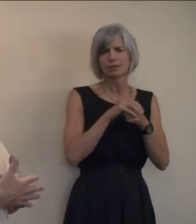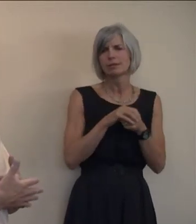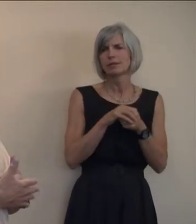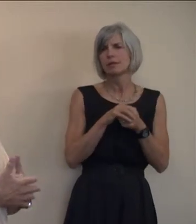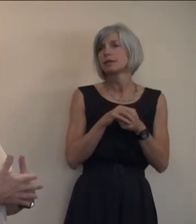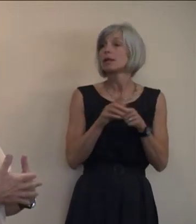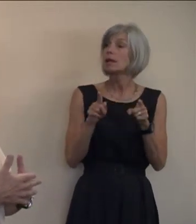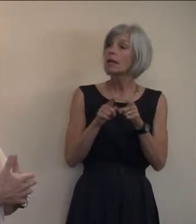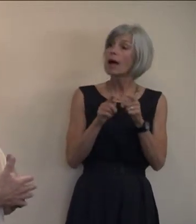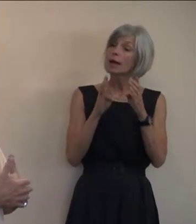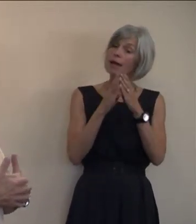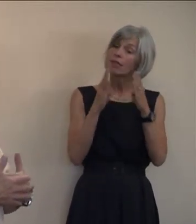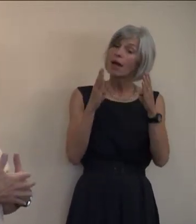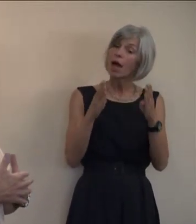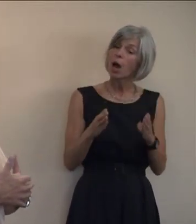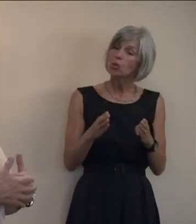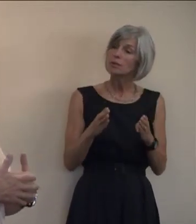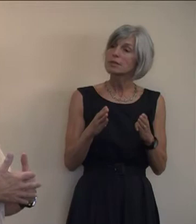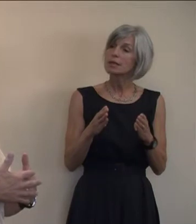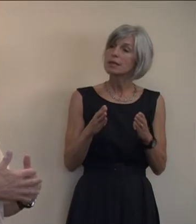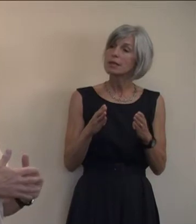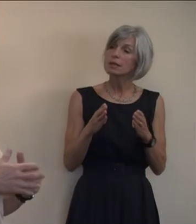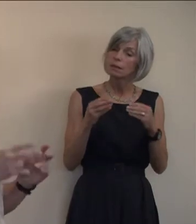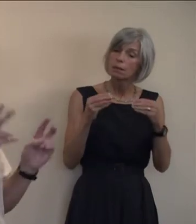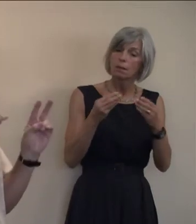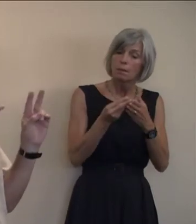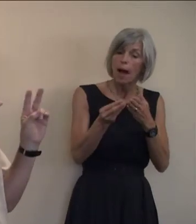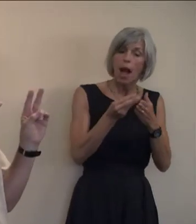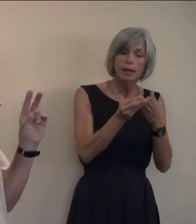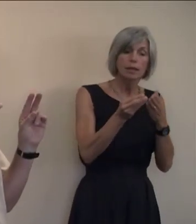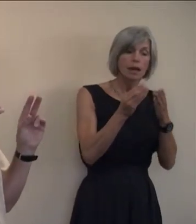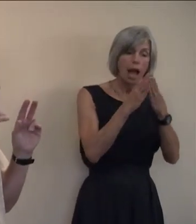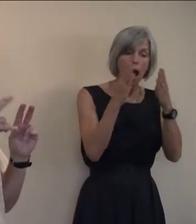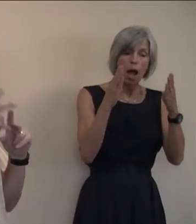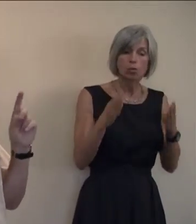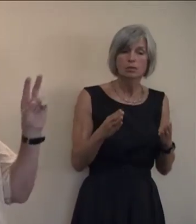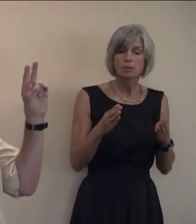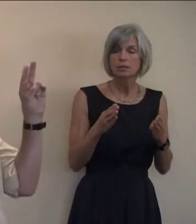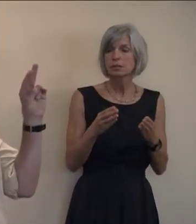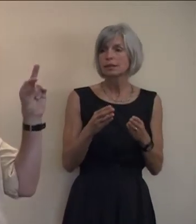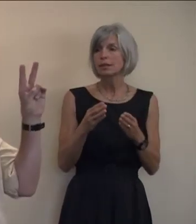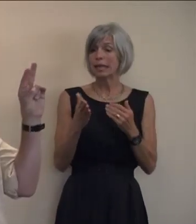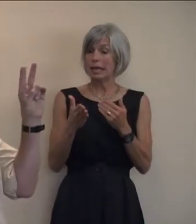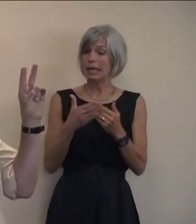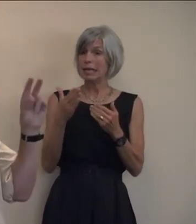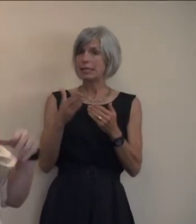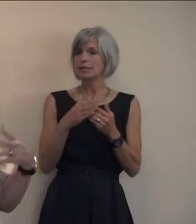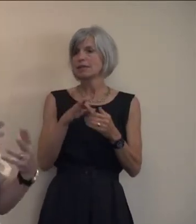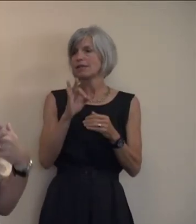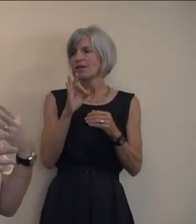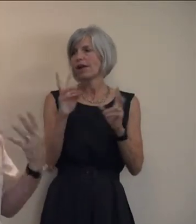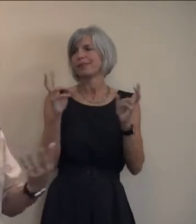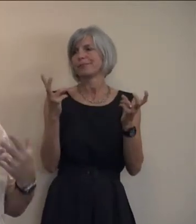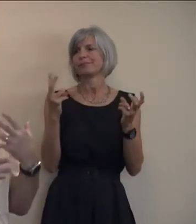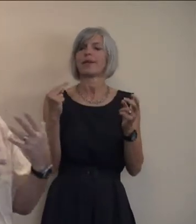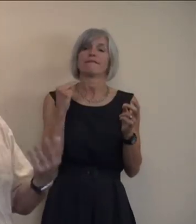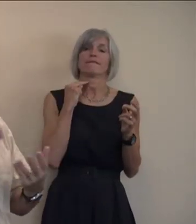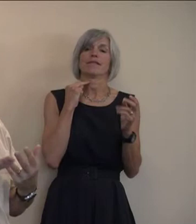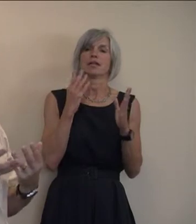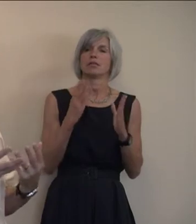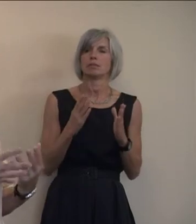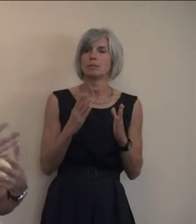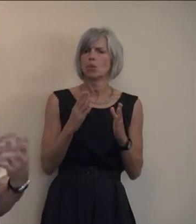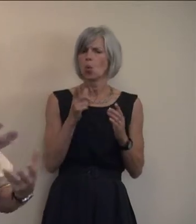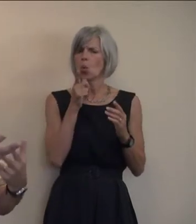like in the housing market, it's sometimes difficult to think about it's easy to find the so-called victims, but